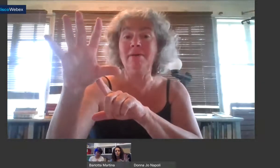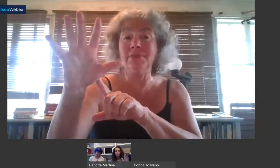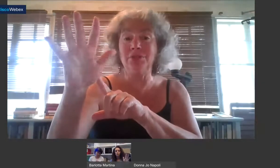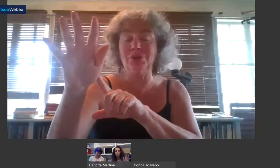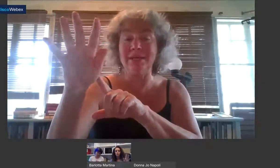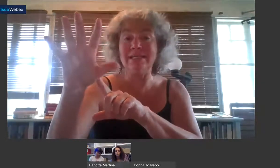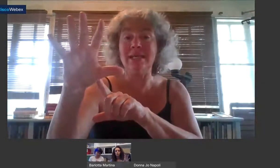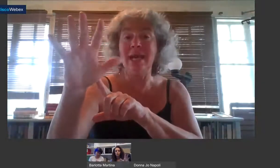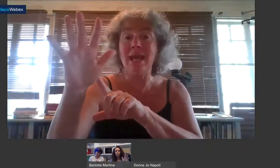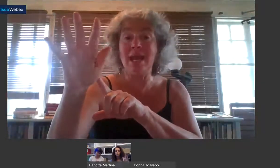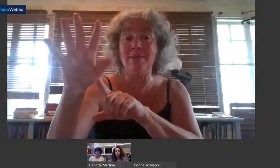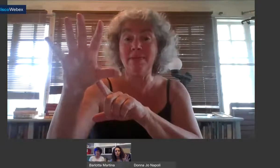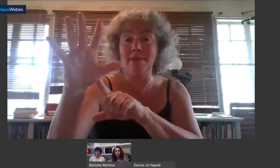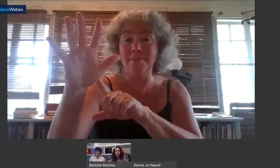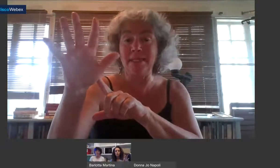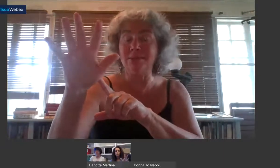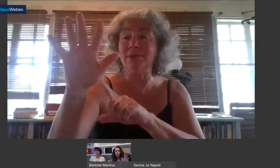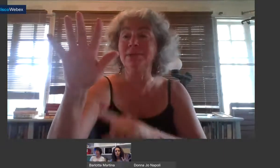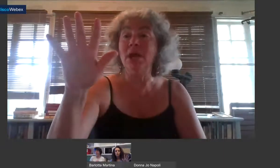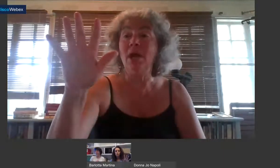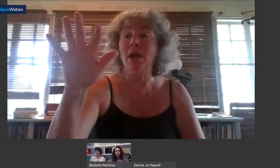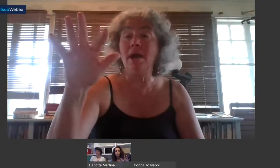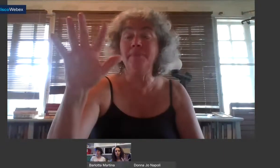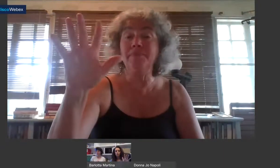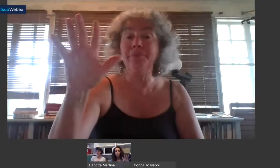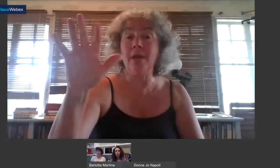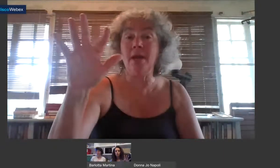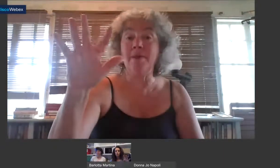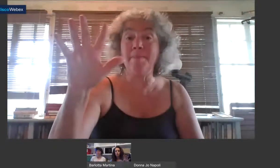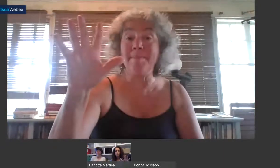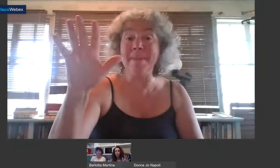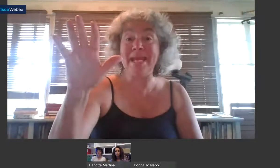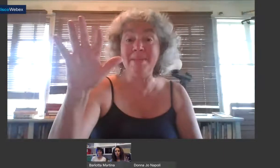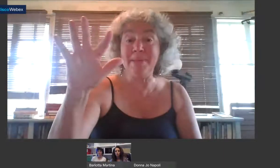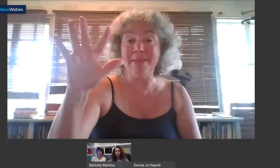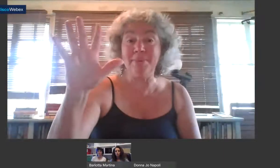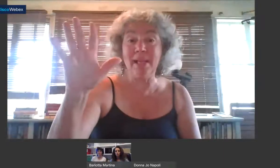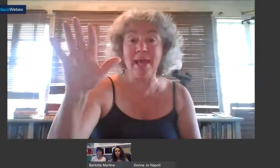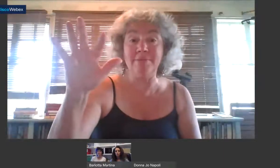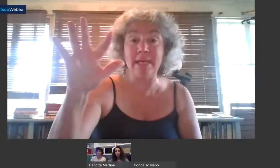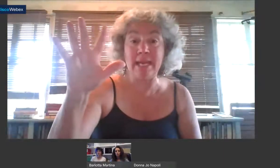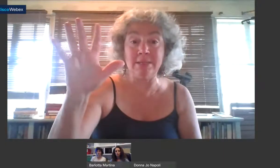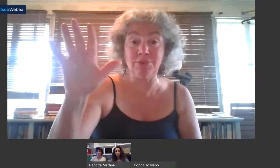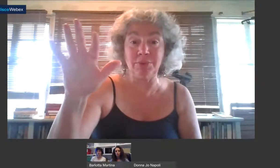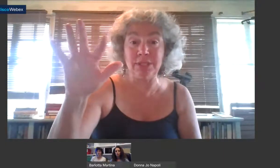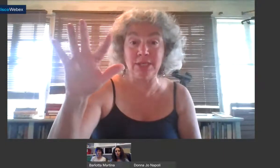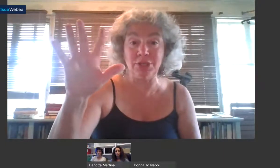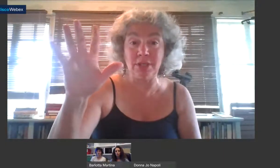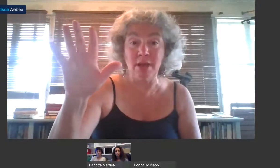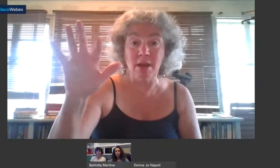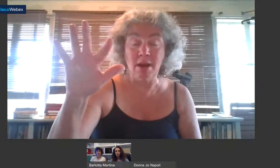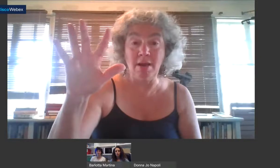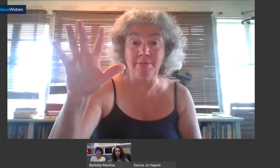the joint and the muscles. Many people have nice rotation of